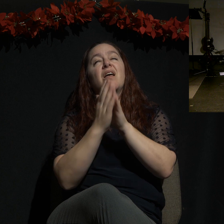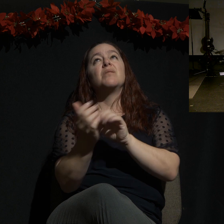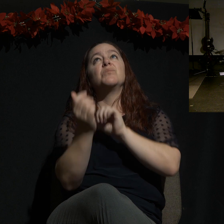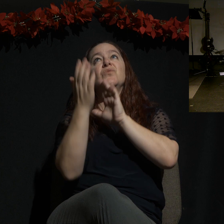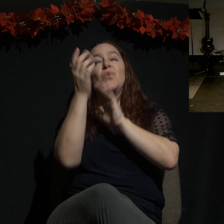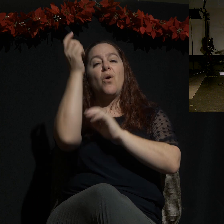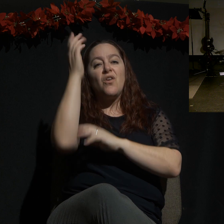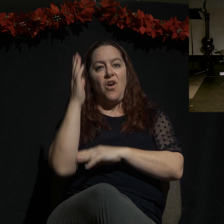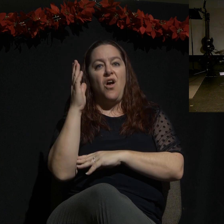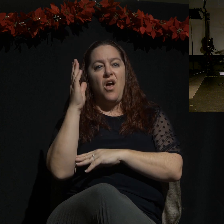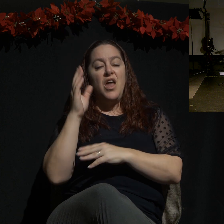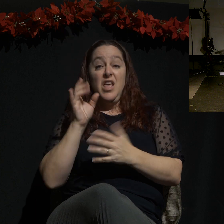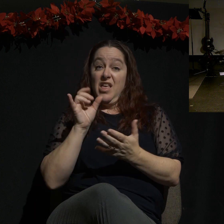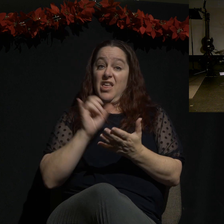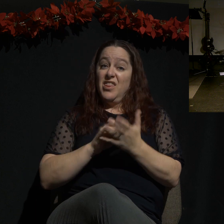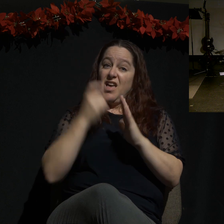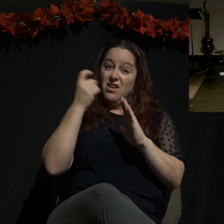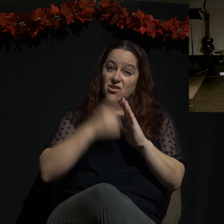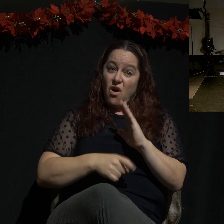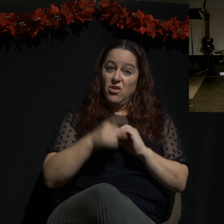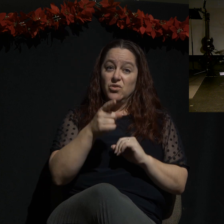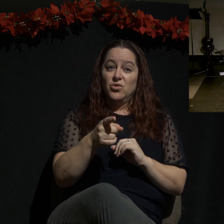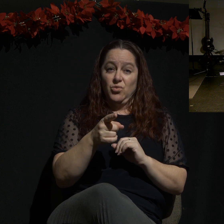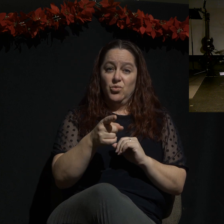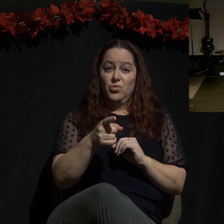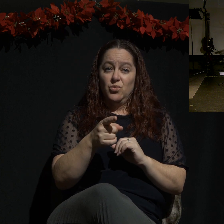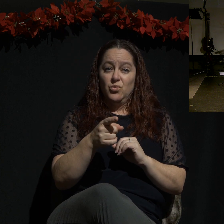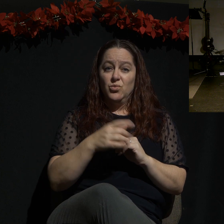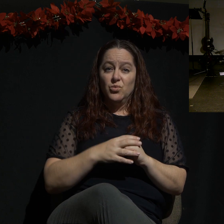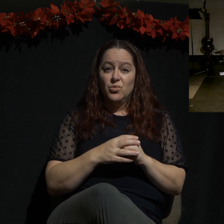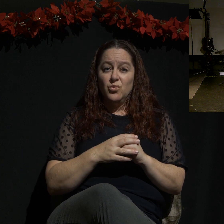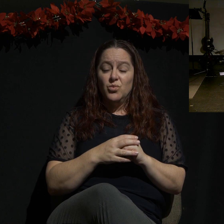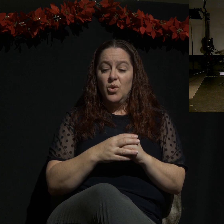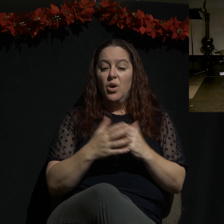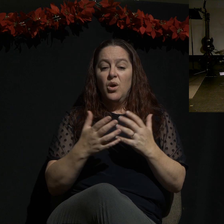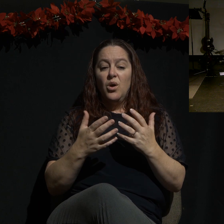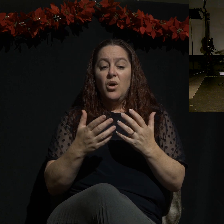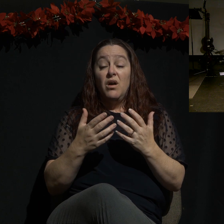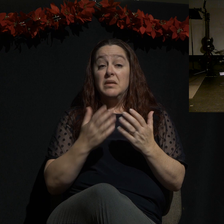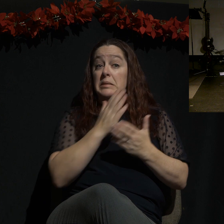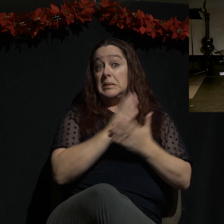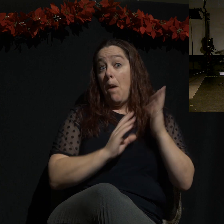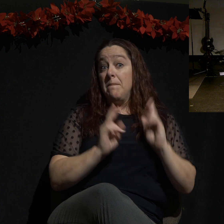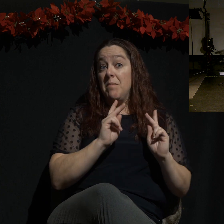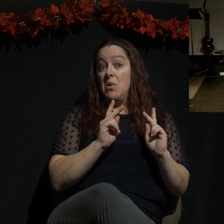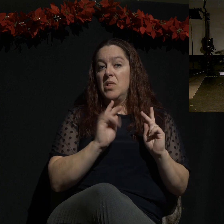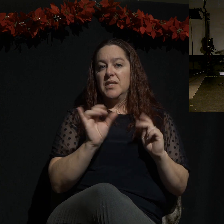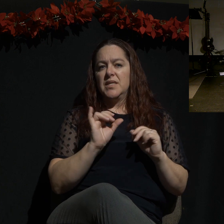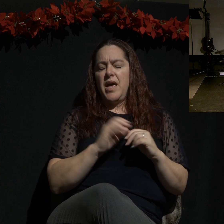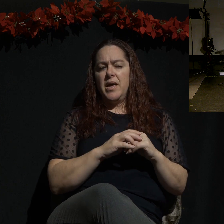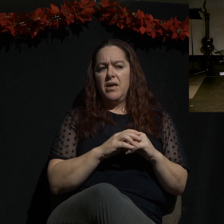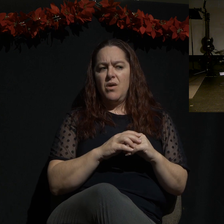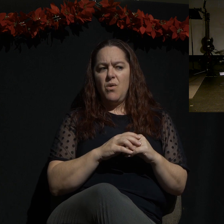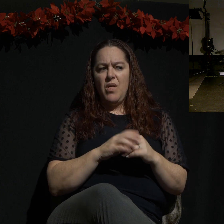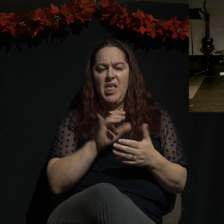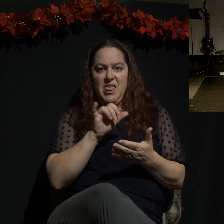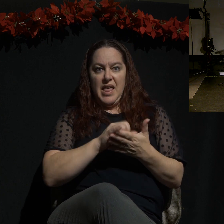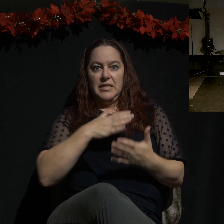Like that cost you something. To some, that might be like, well, that's my